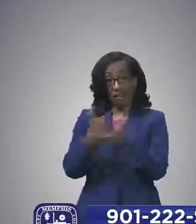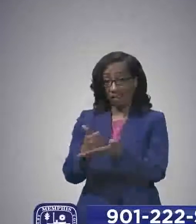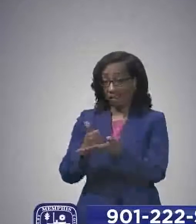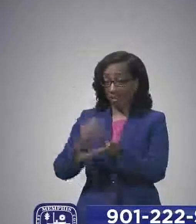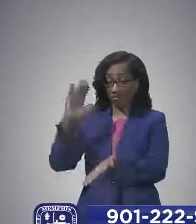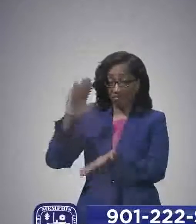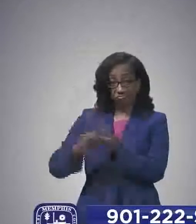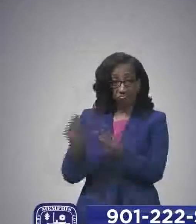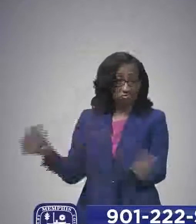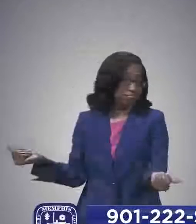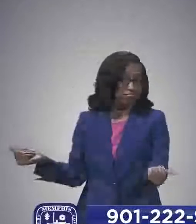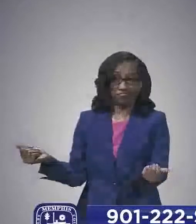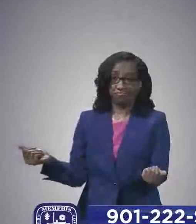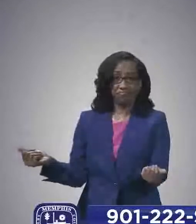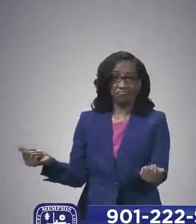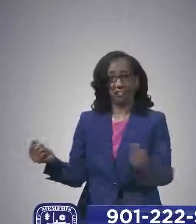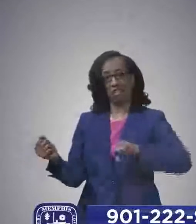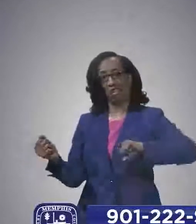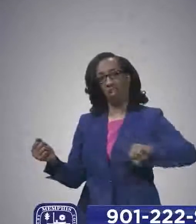Third,